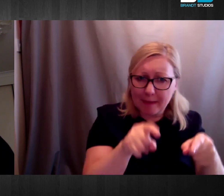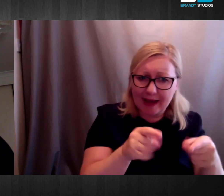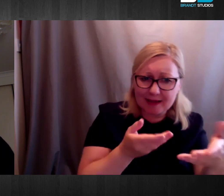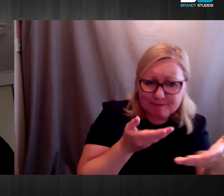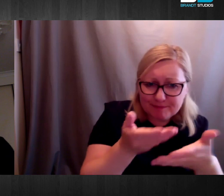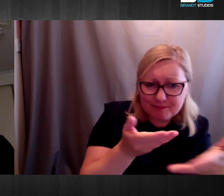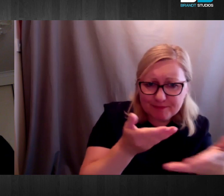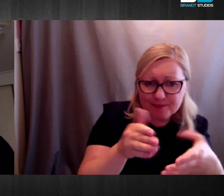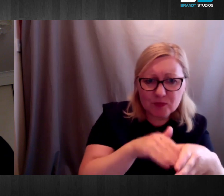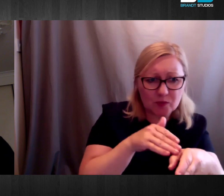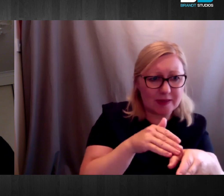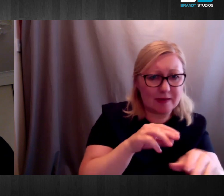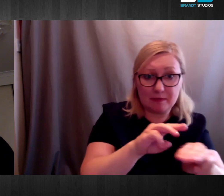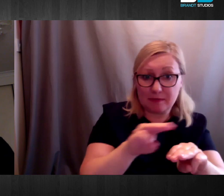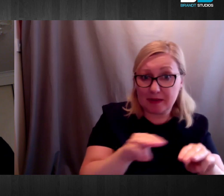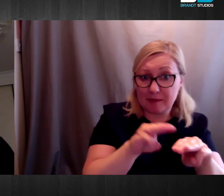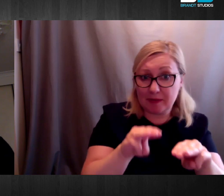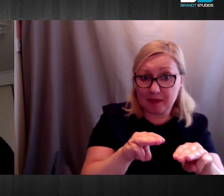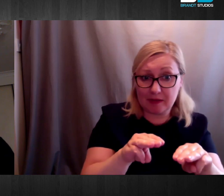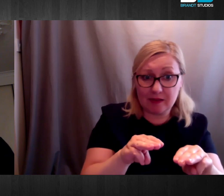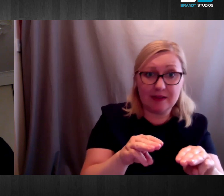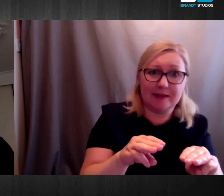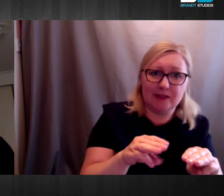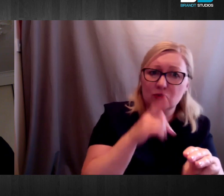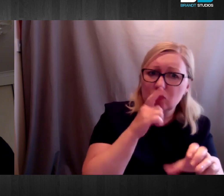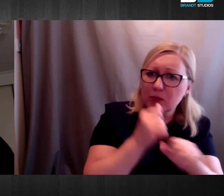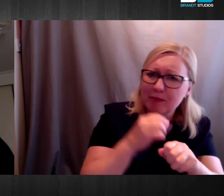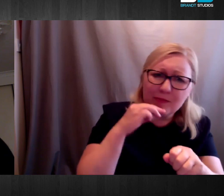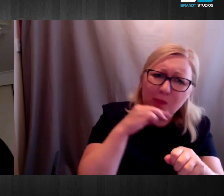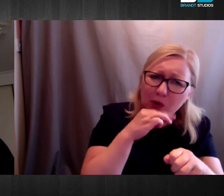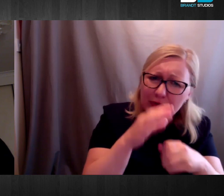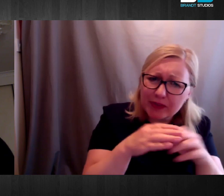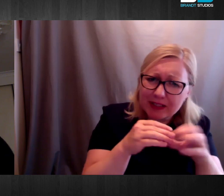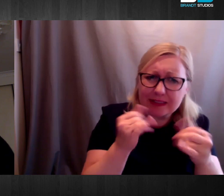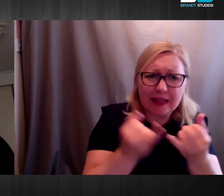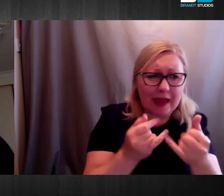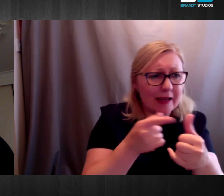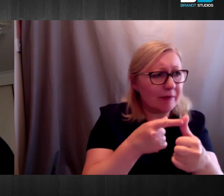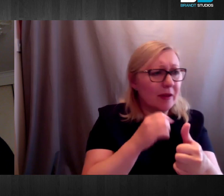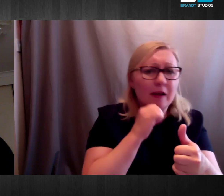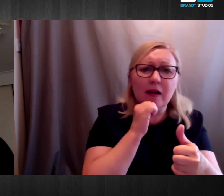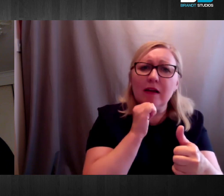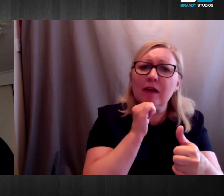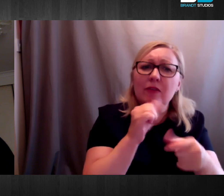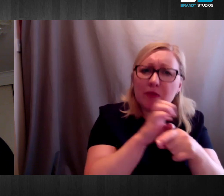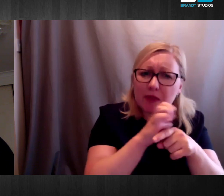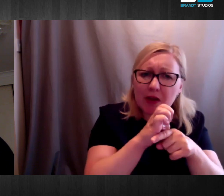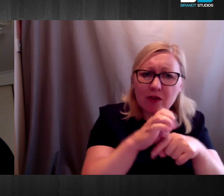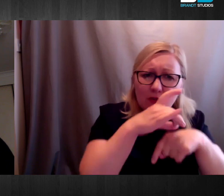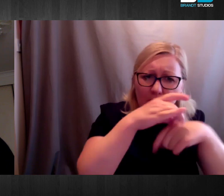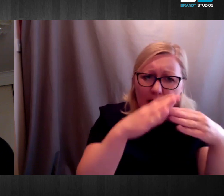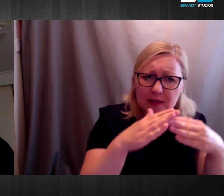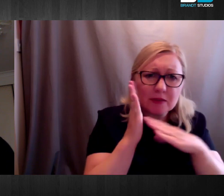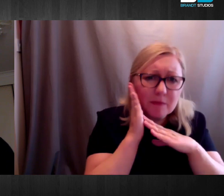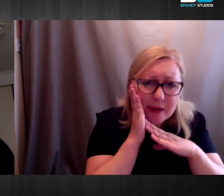facing, the lack of hospital beds, ICU beds, etc. And so I spoke to my